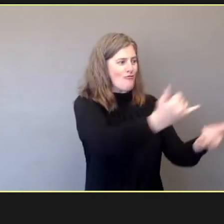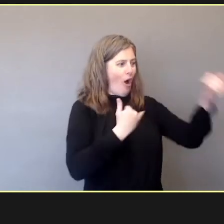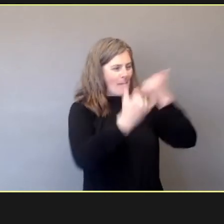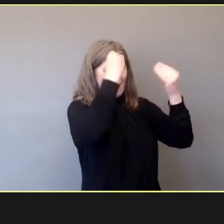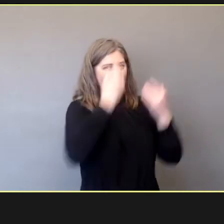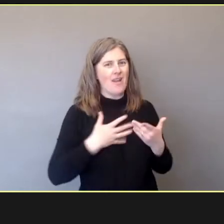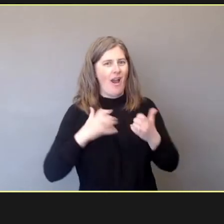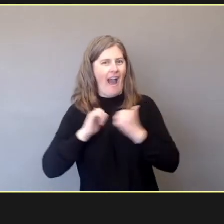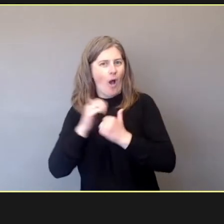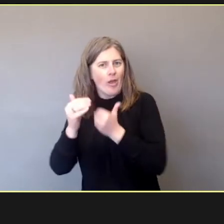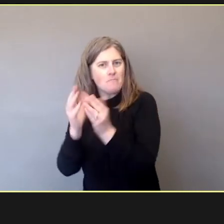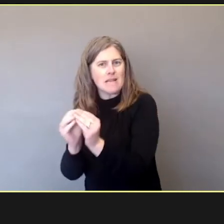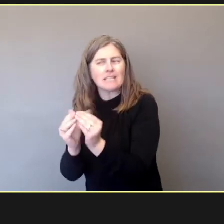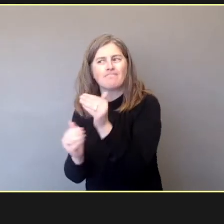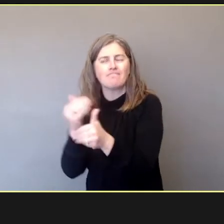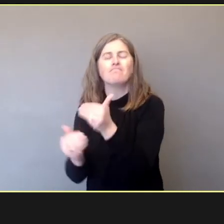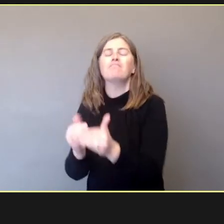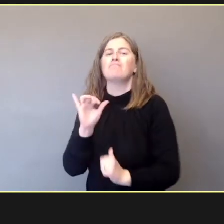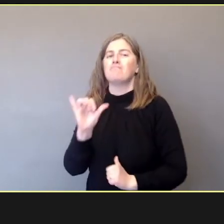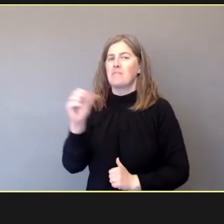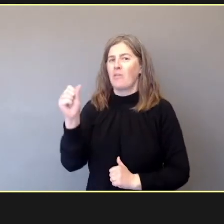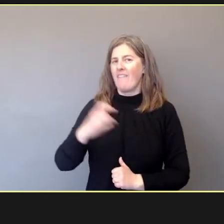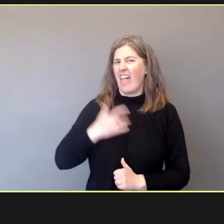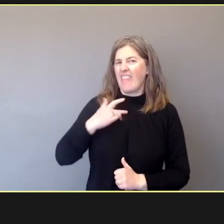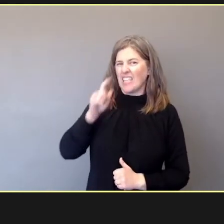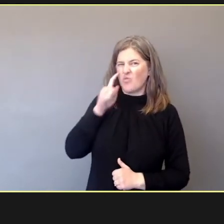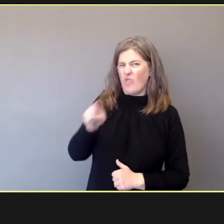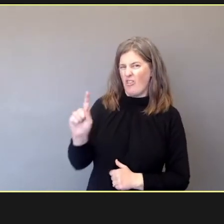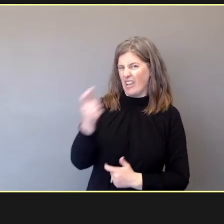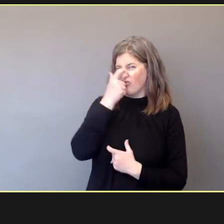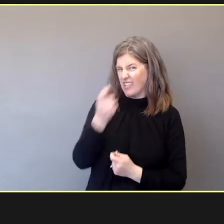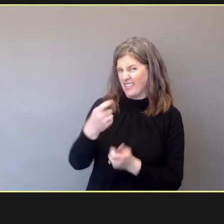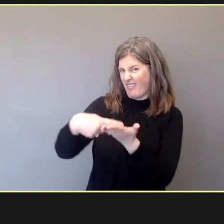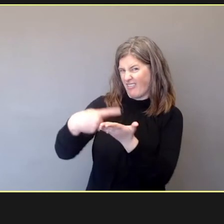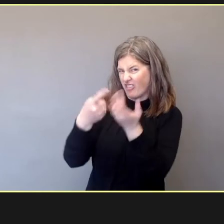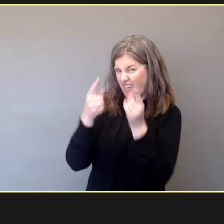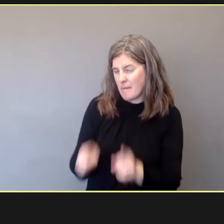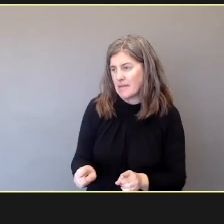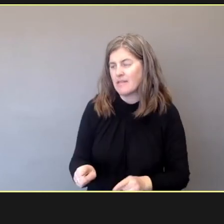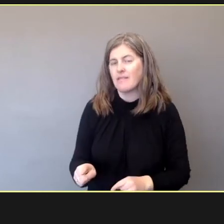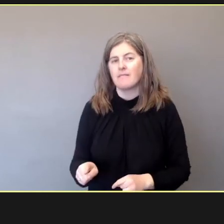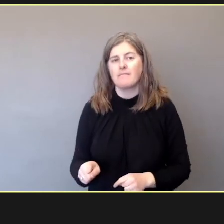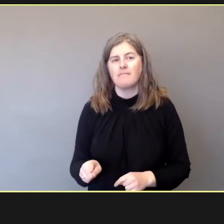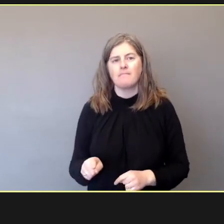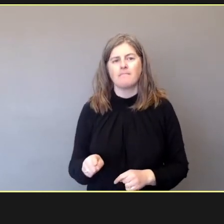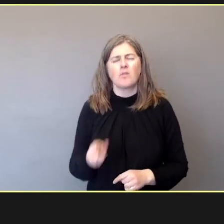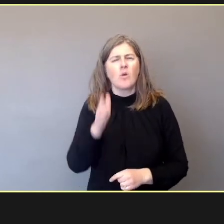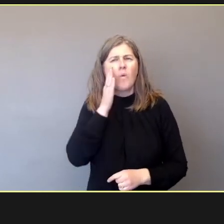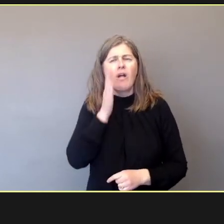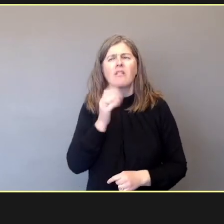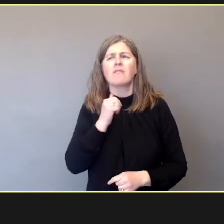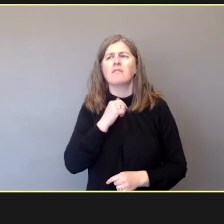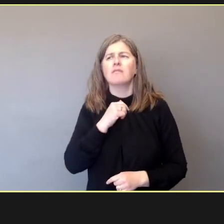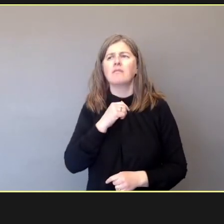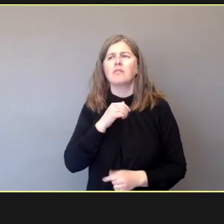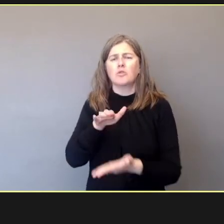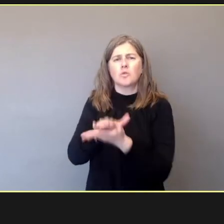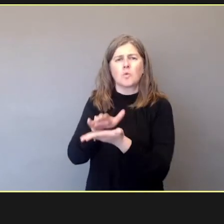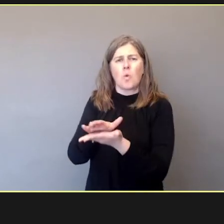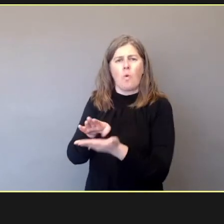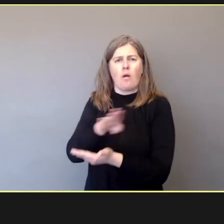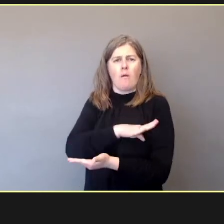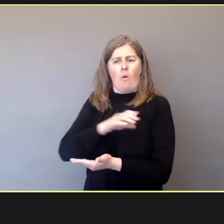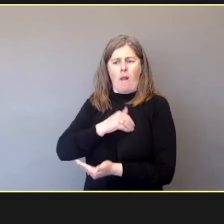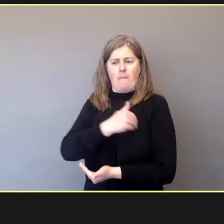those meetings went. So I think are individual school board